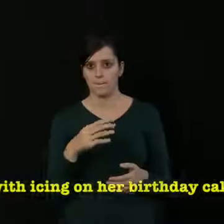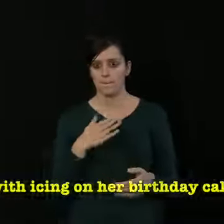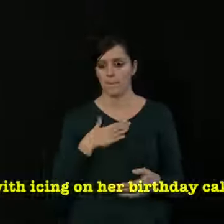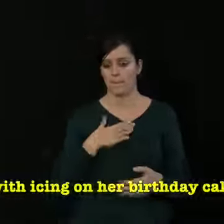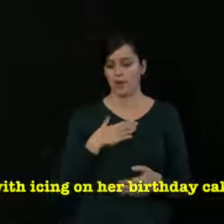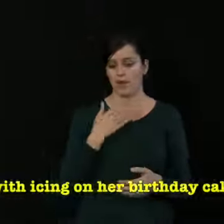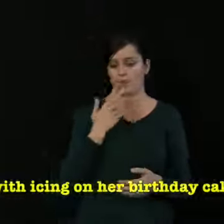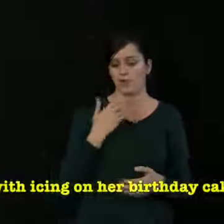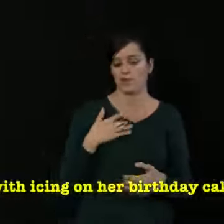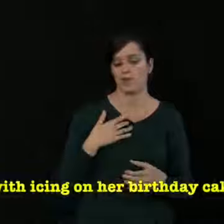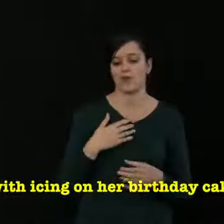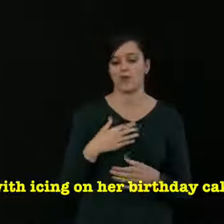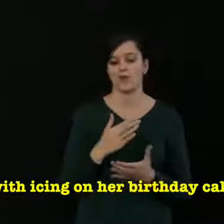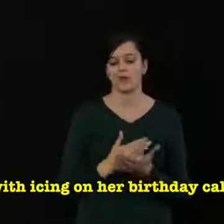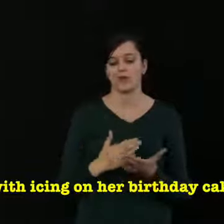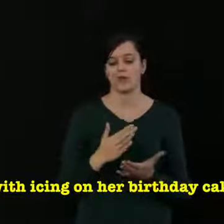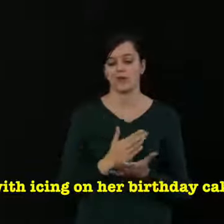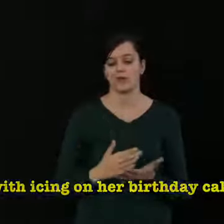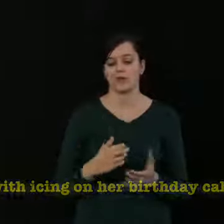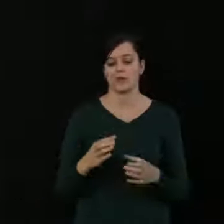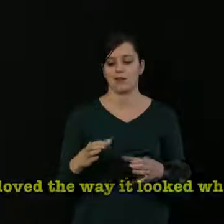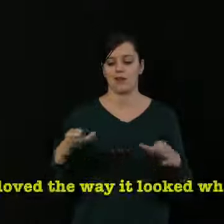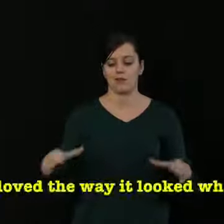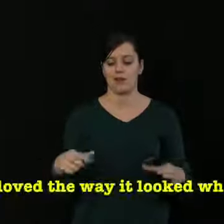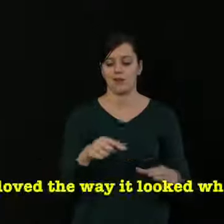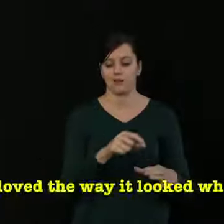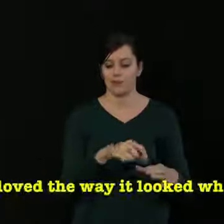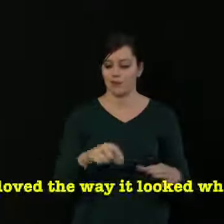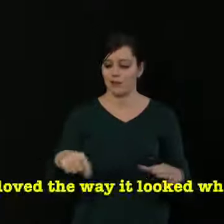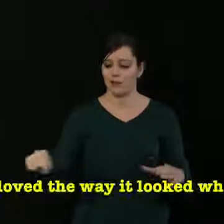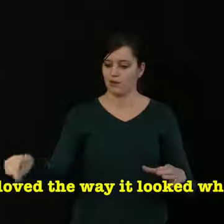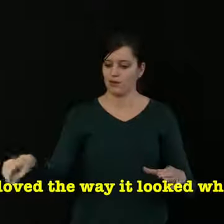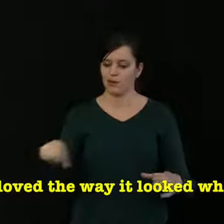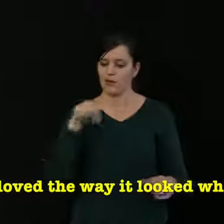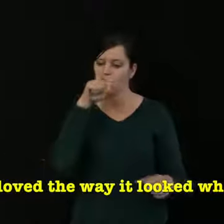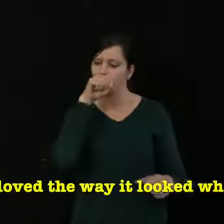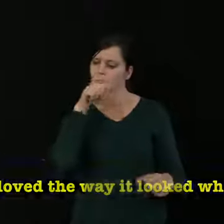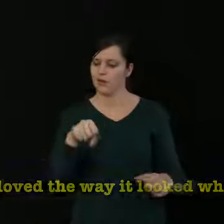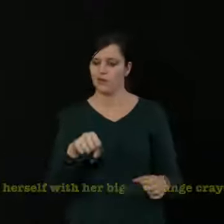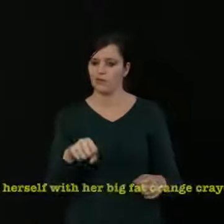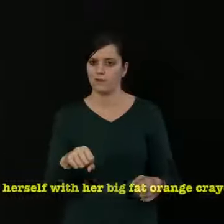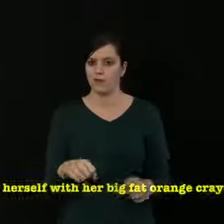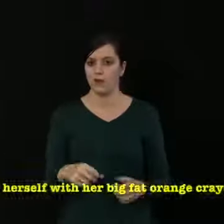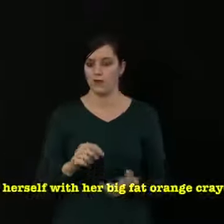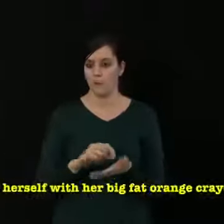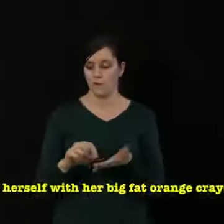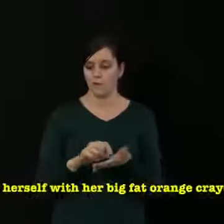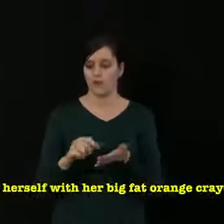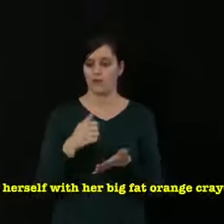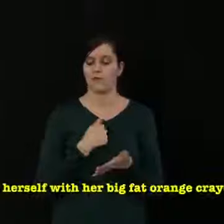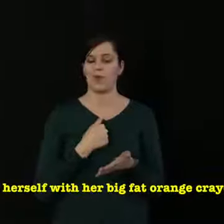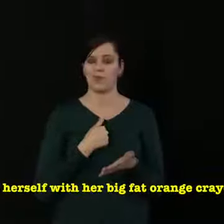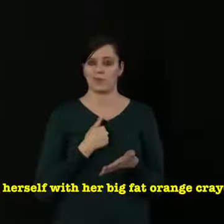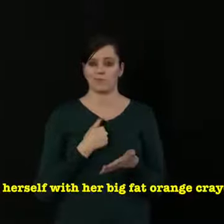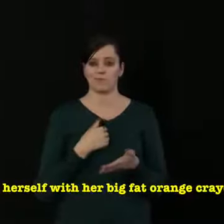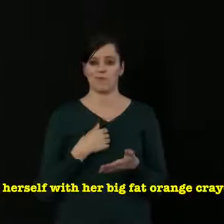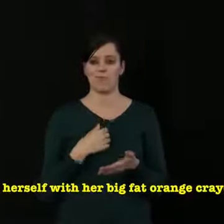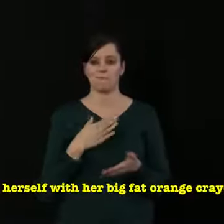with icing on her birthday cake. And she loved the way it looked when she wrote it herself with her